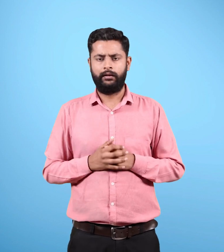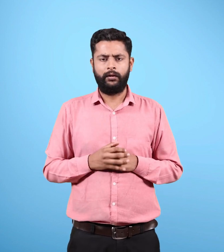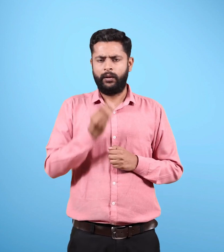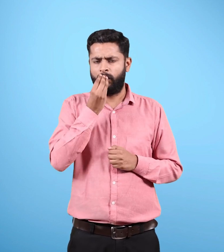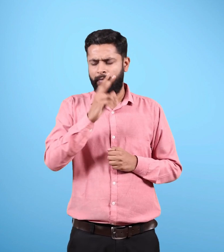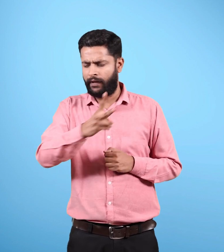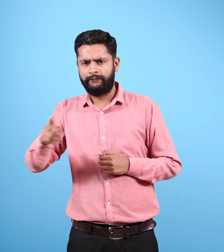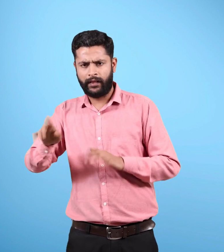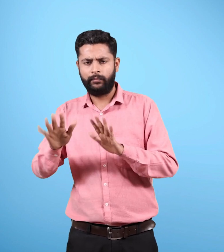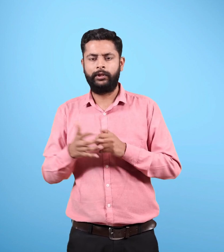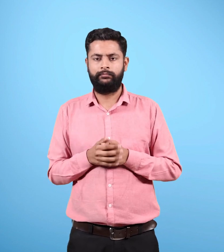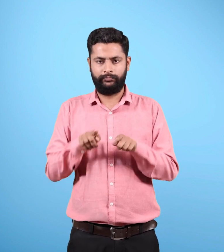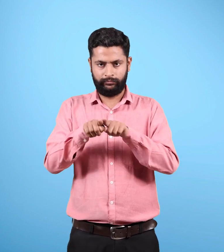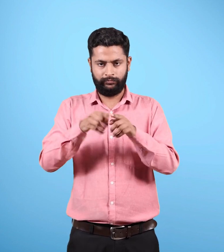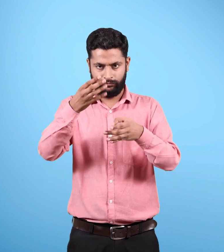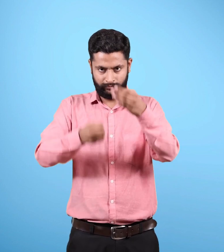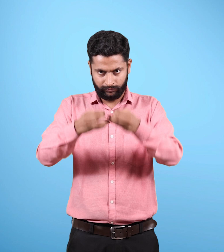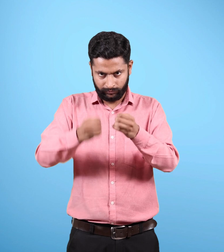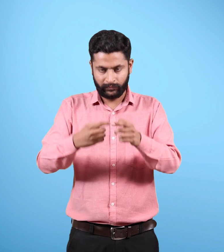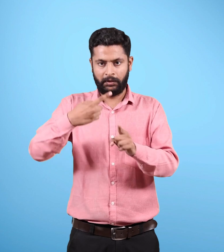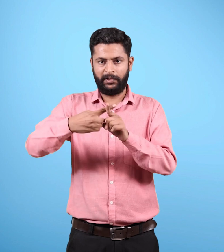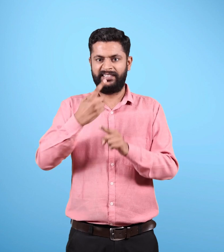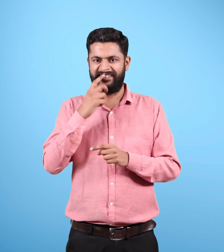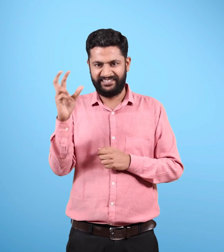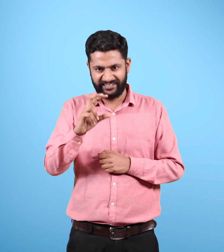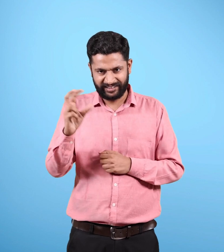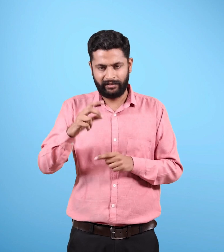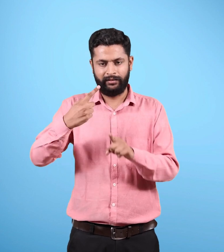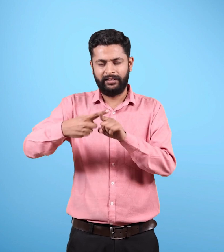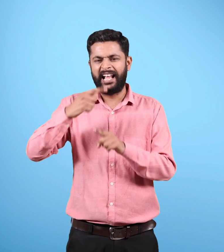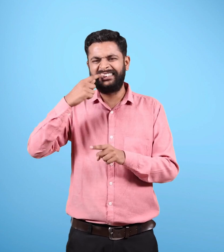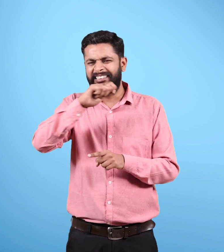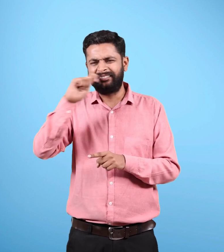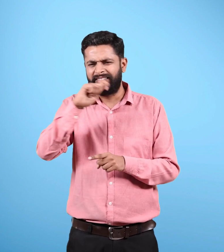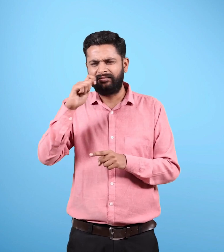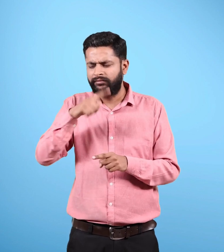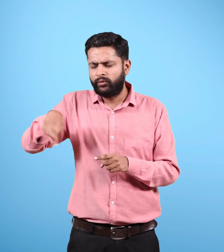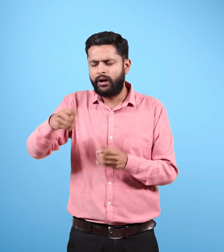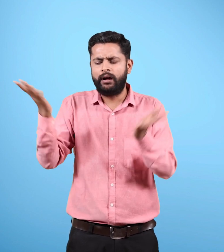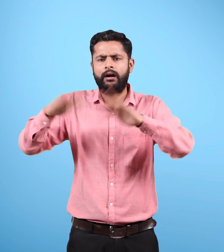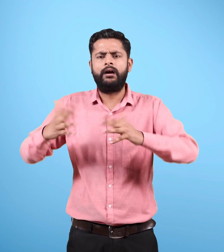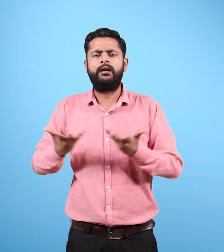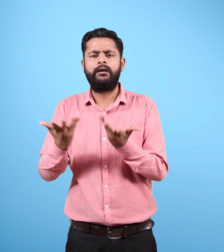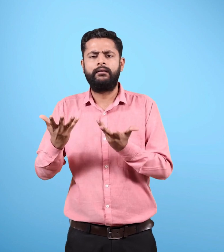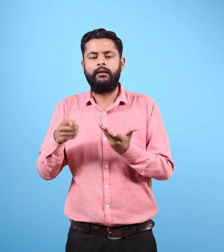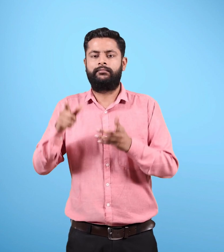And then there are food items like milk, eggs and meat which come from